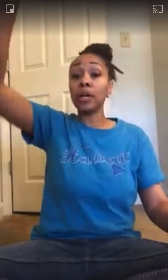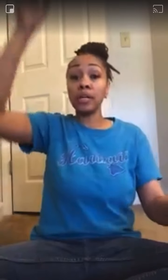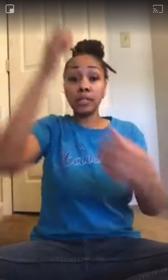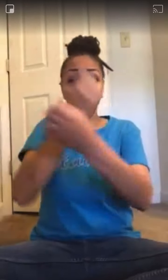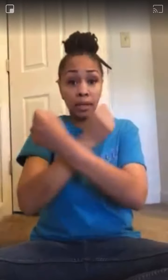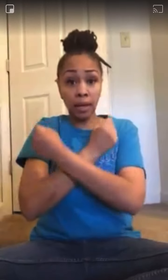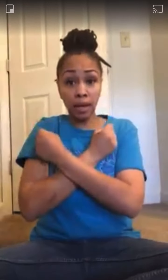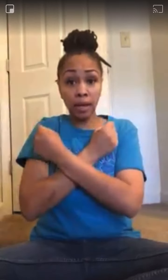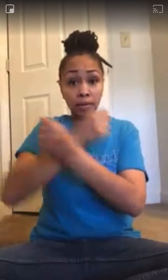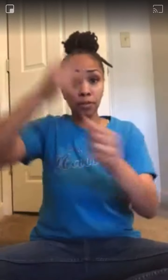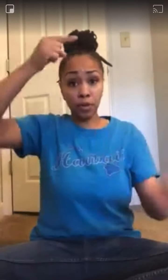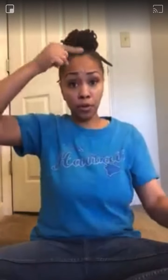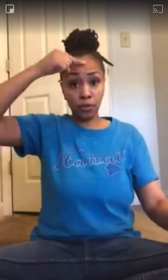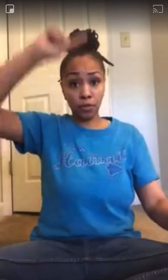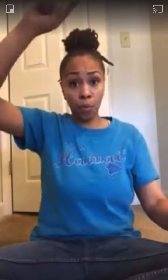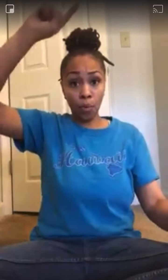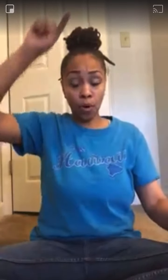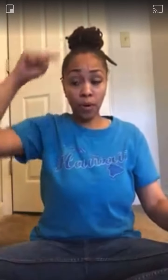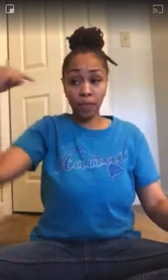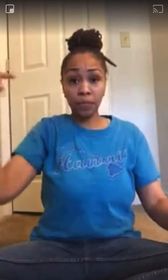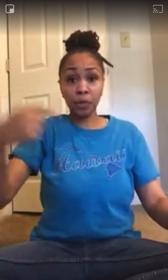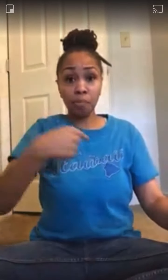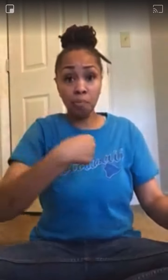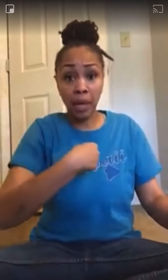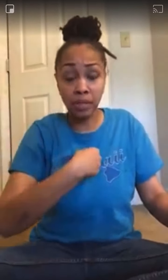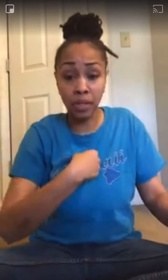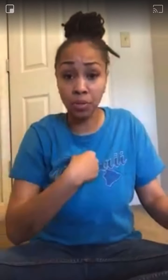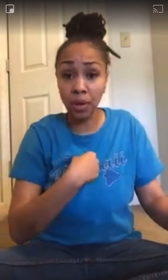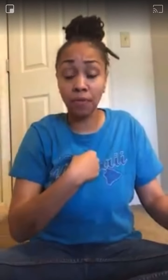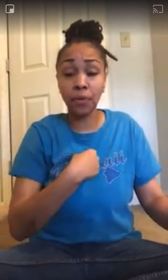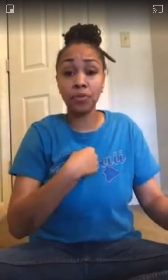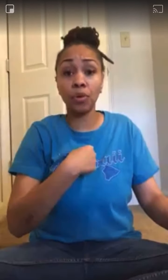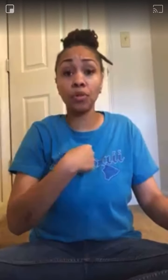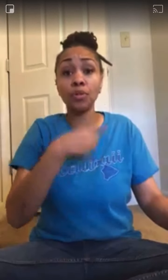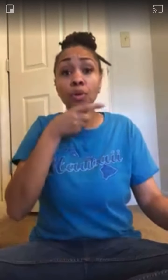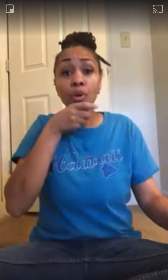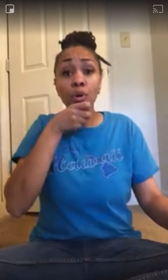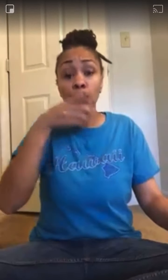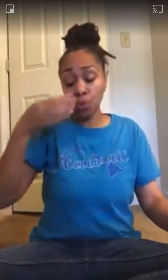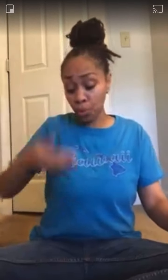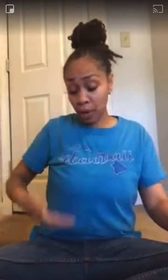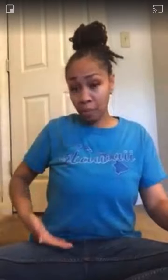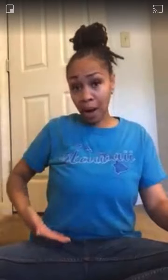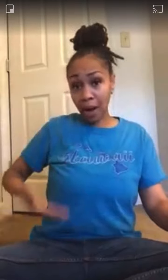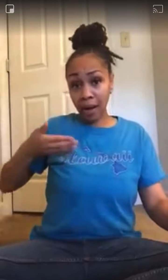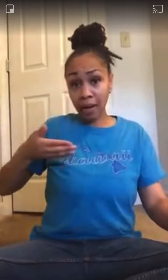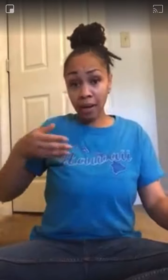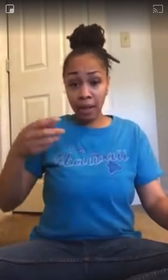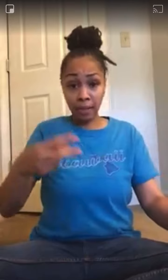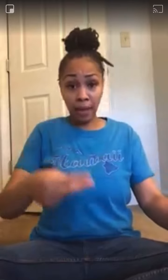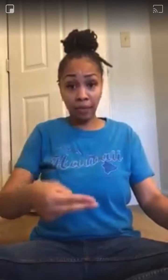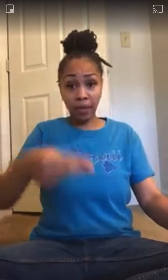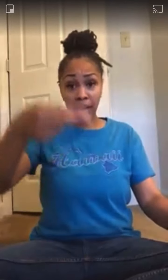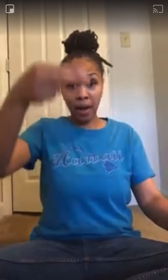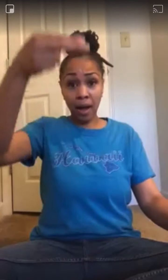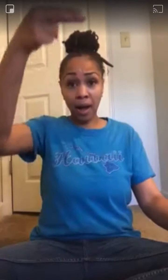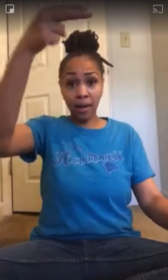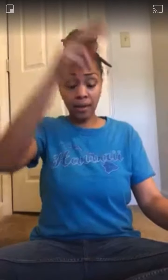his love for me. So let's do that first verse. Who am I that the